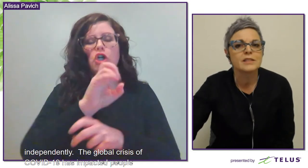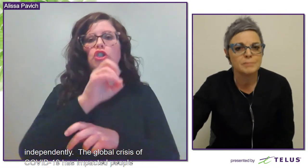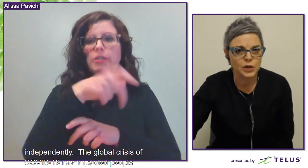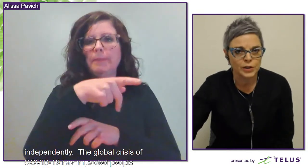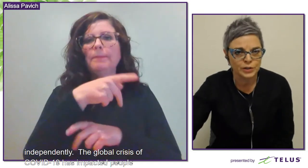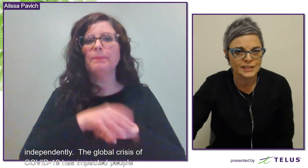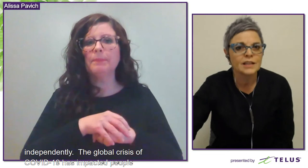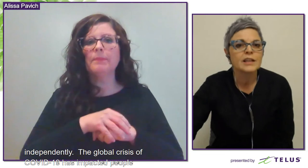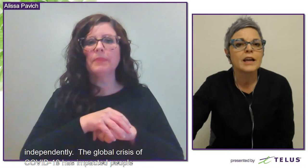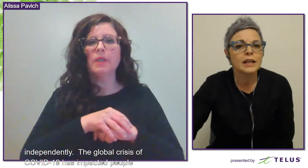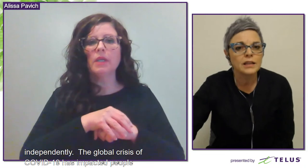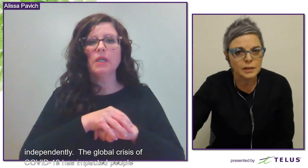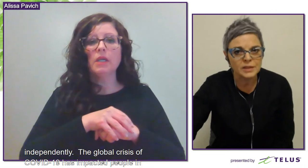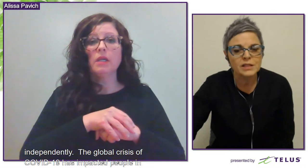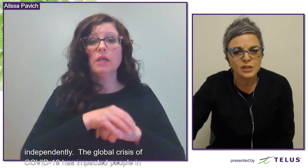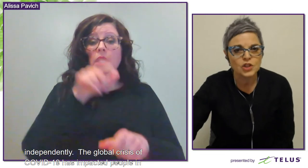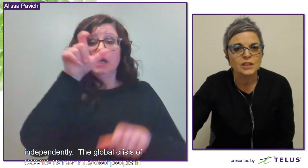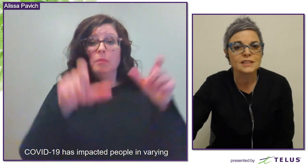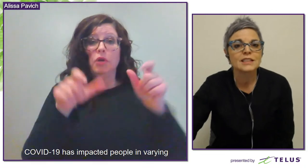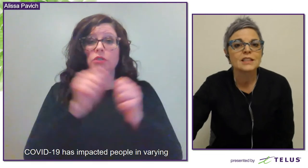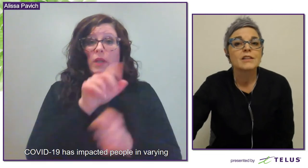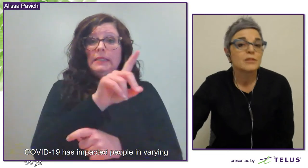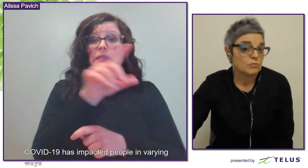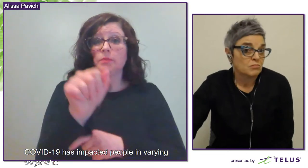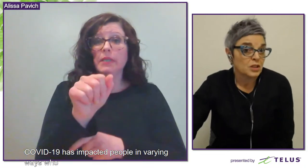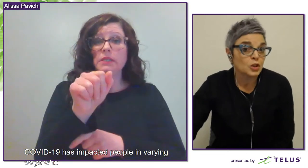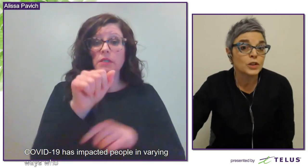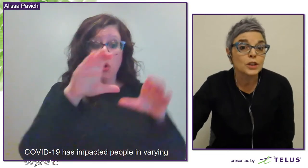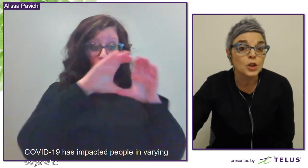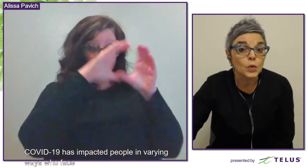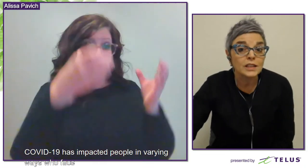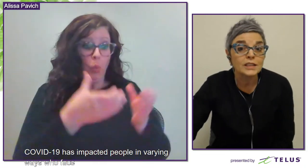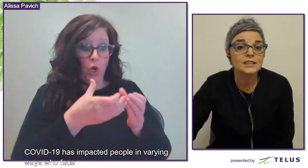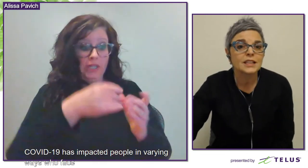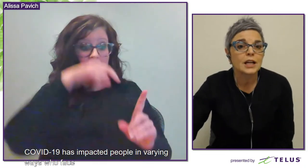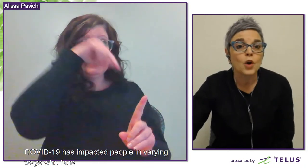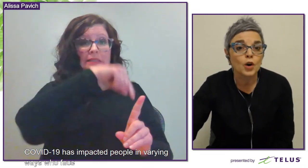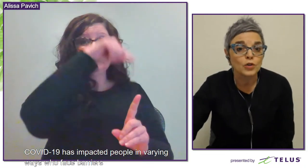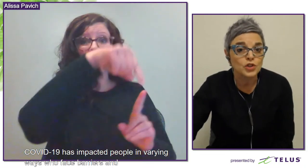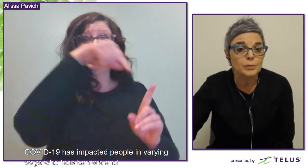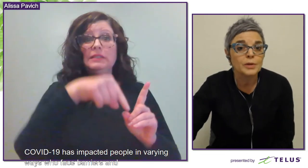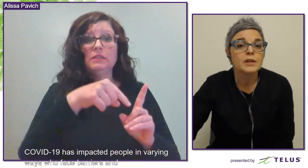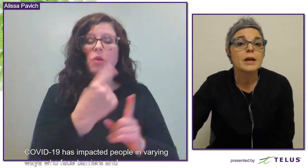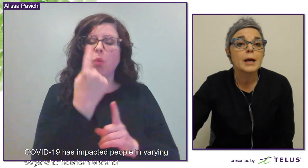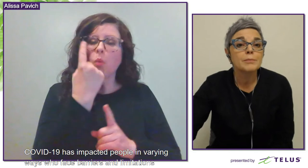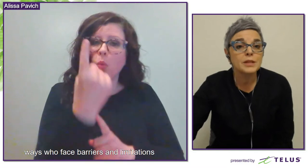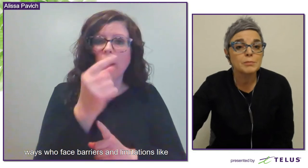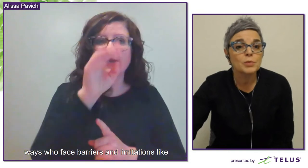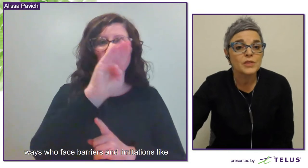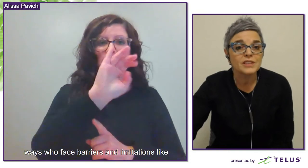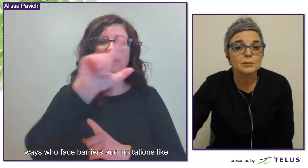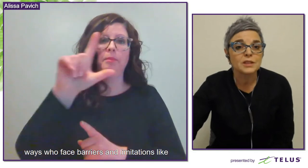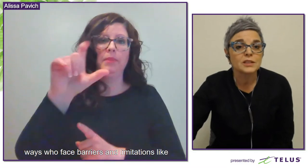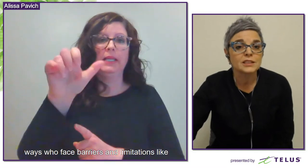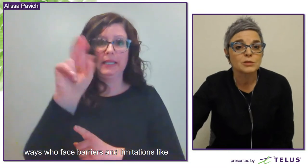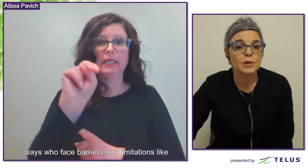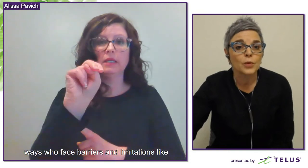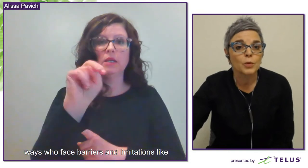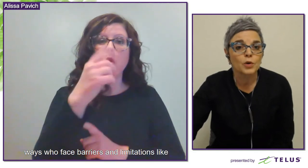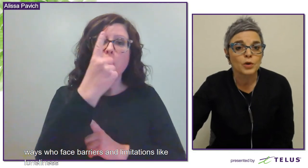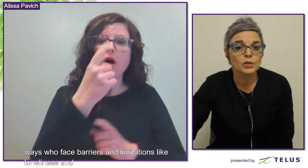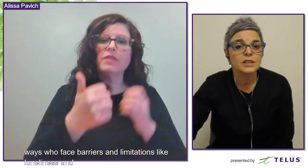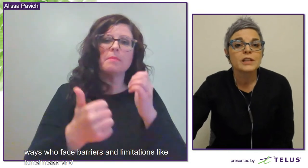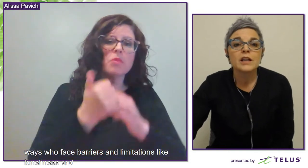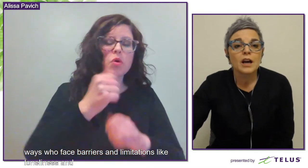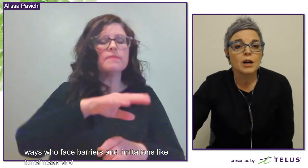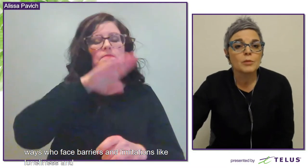tremendous barriers and limitations, including loneliness and hardship. And people with disabilities around